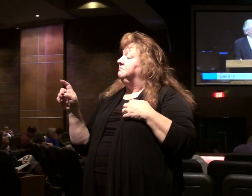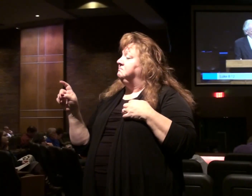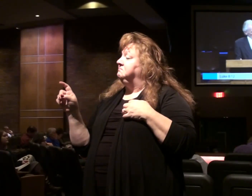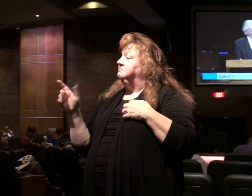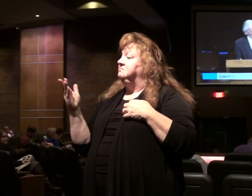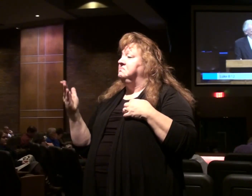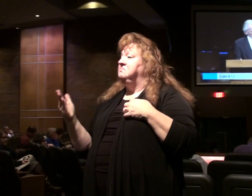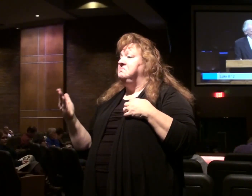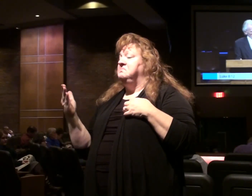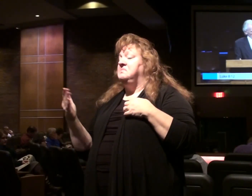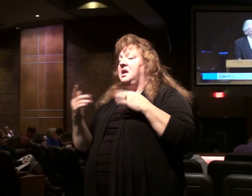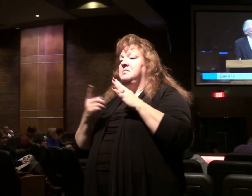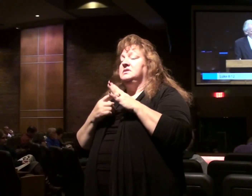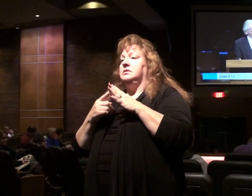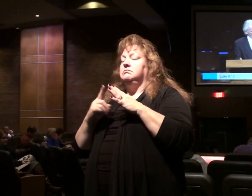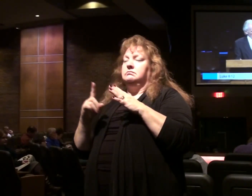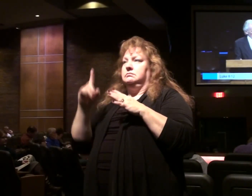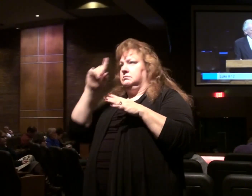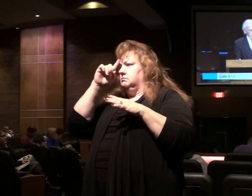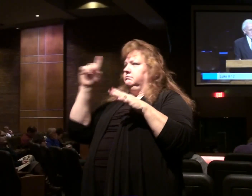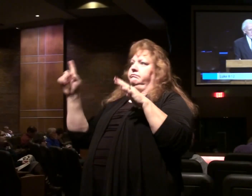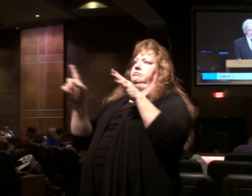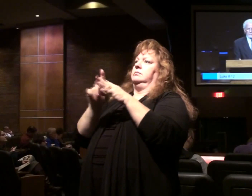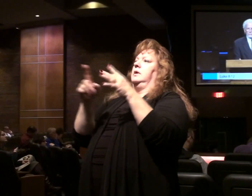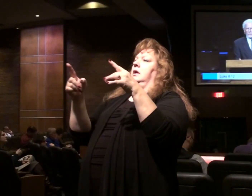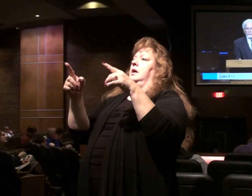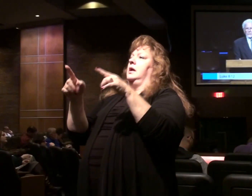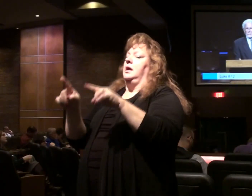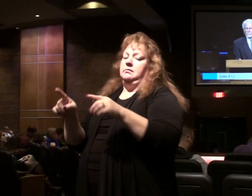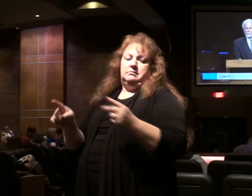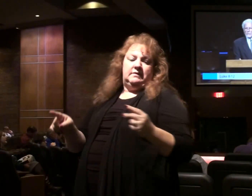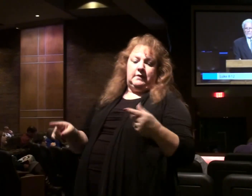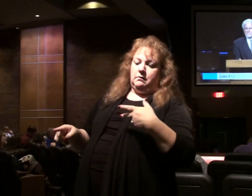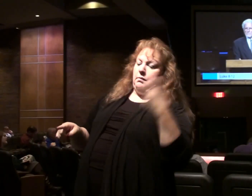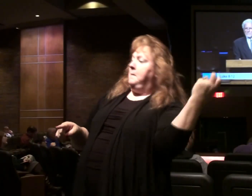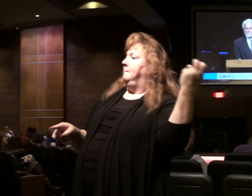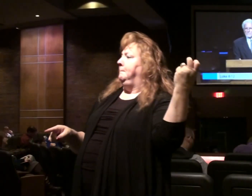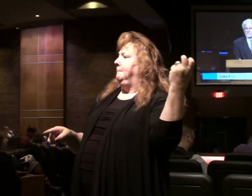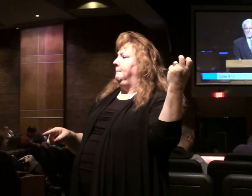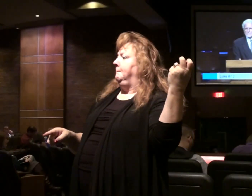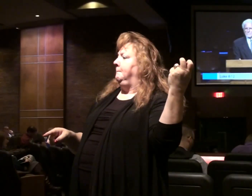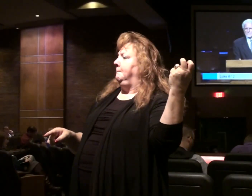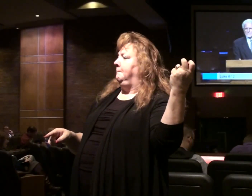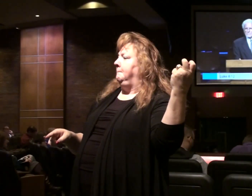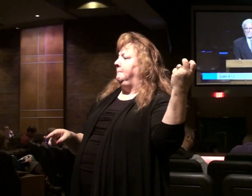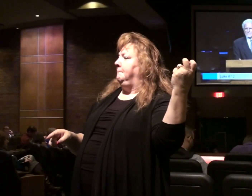Maybe sometime something will happen and the devil's quick to remove it.